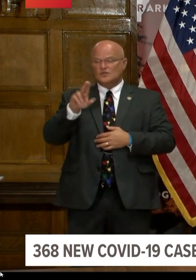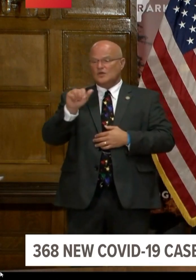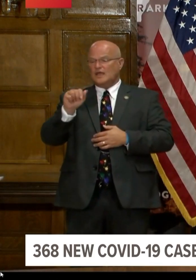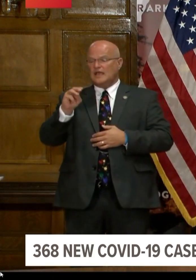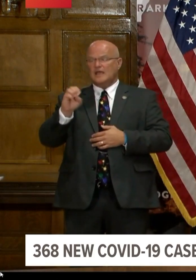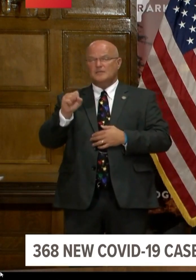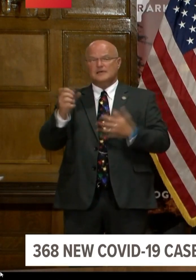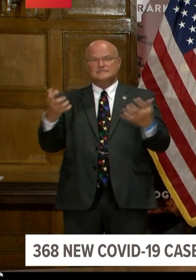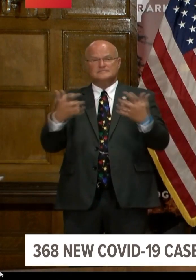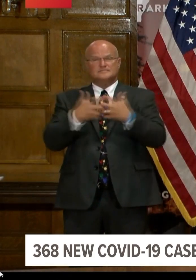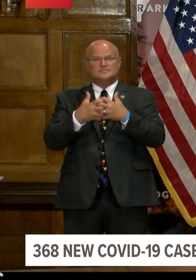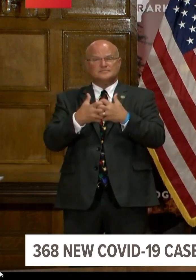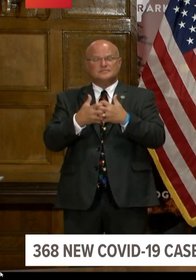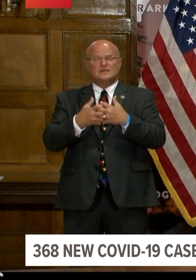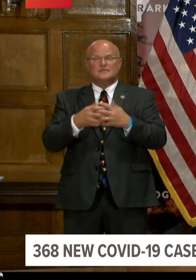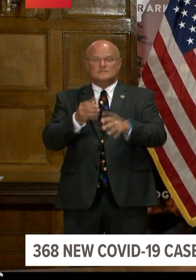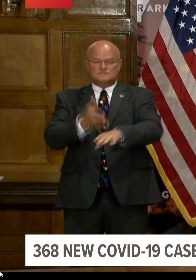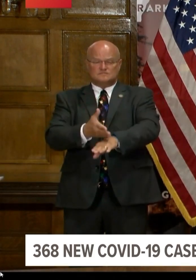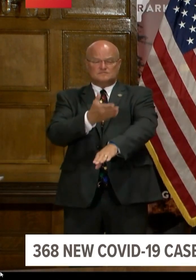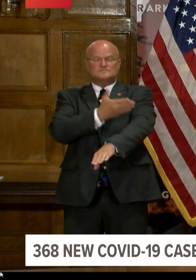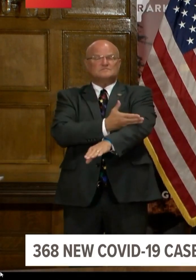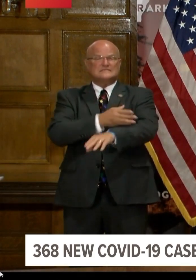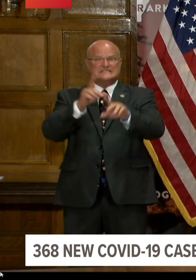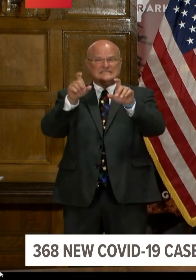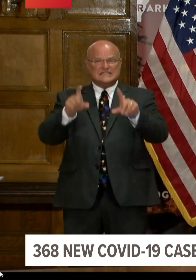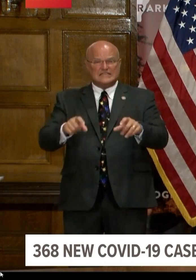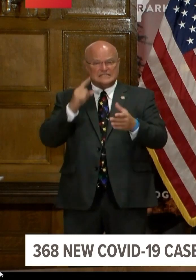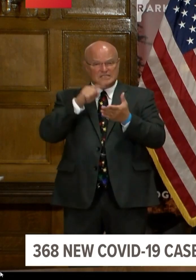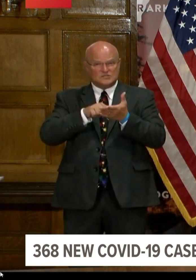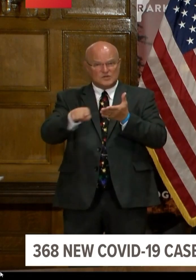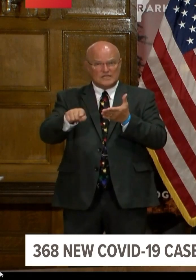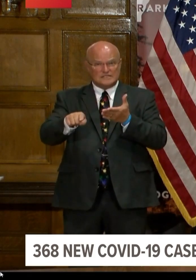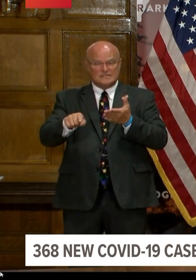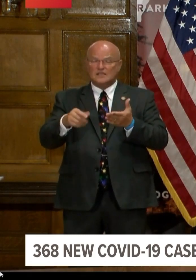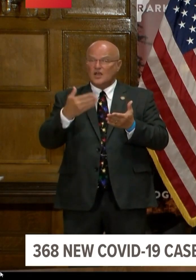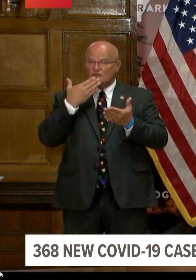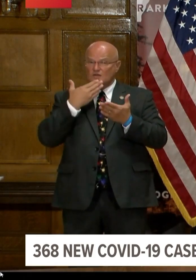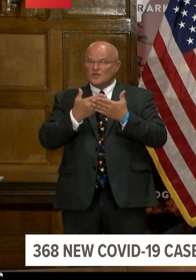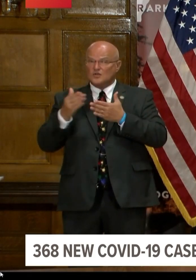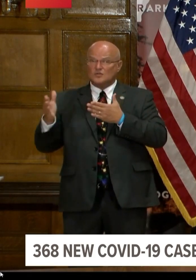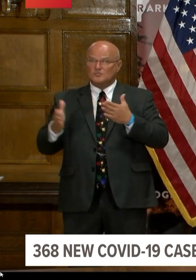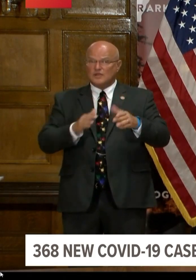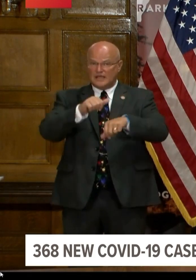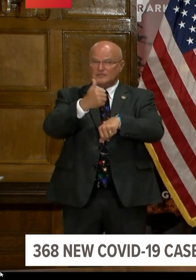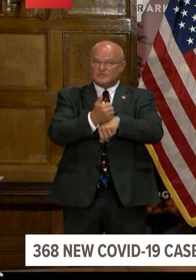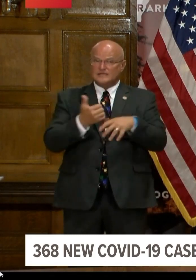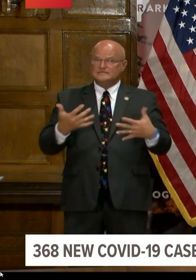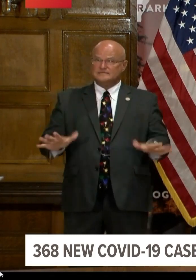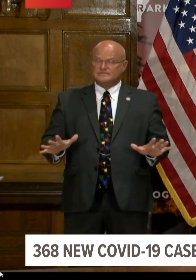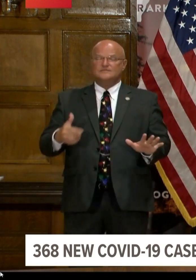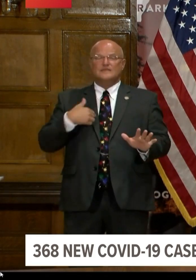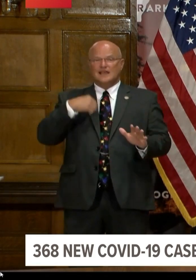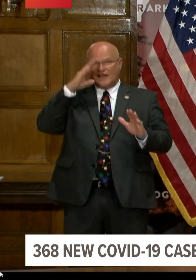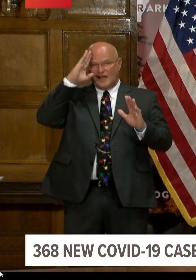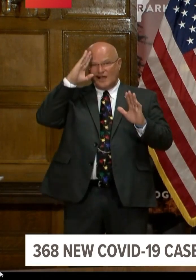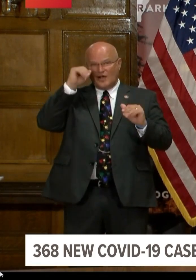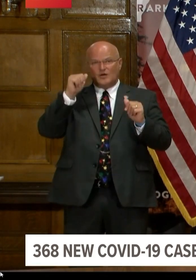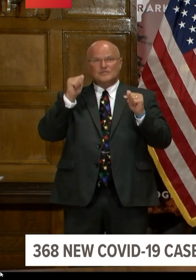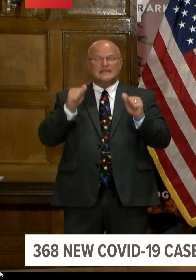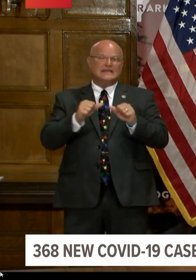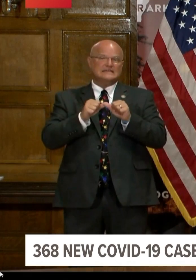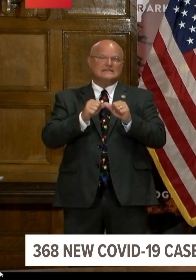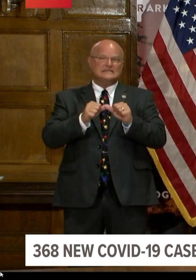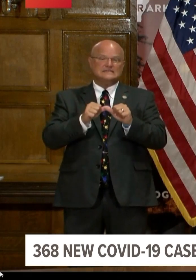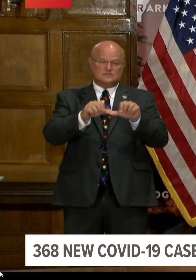to make sure we can enhance testing and tracing. So they've got a good plan in place. I certainly hope that they will be able to